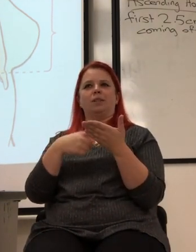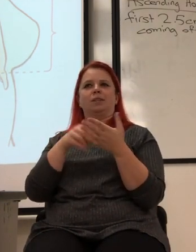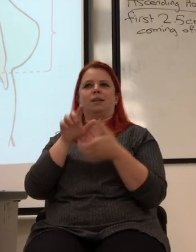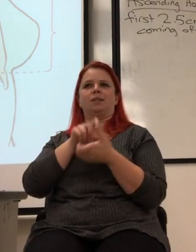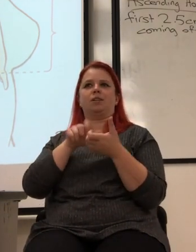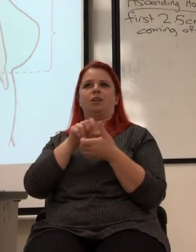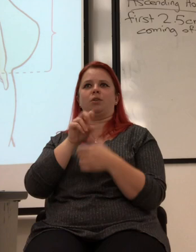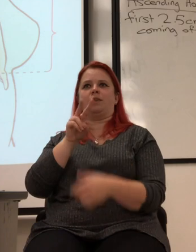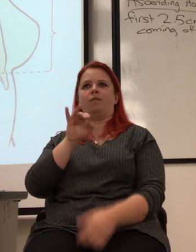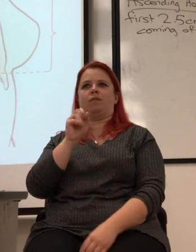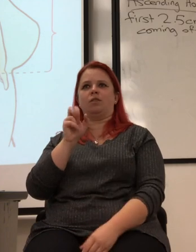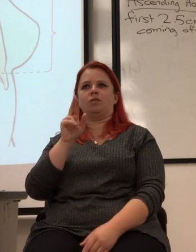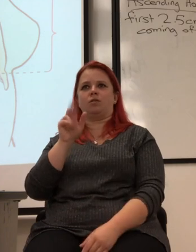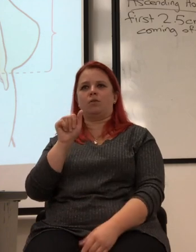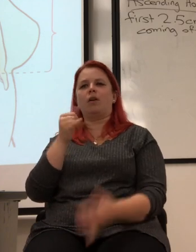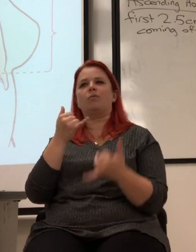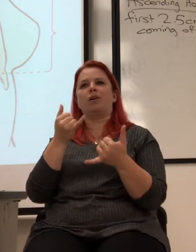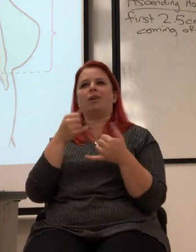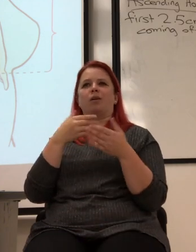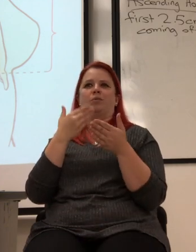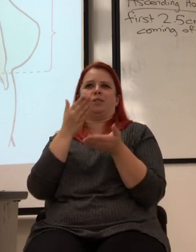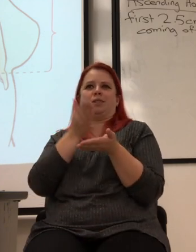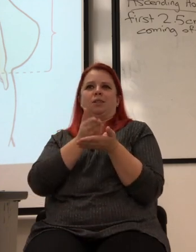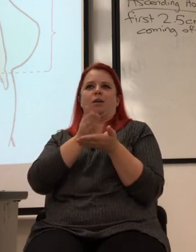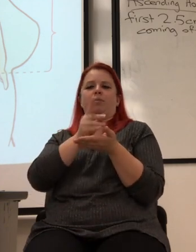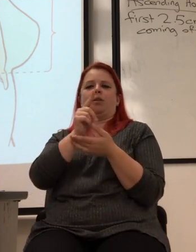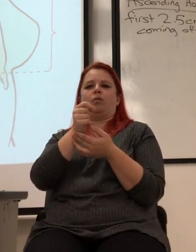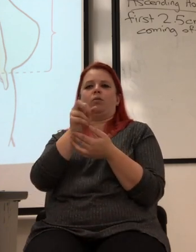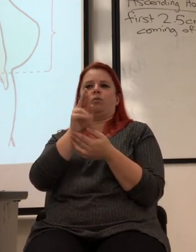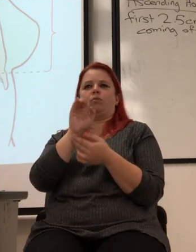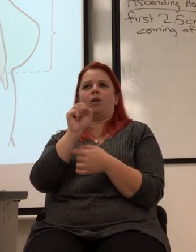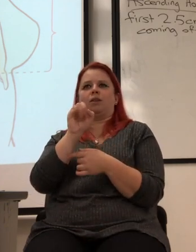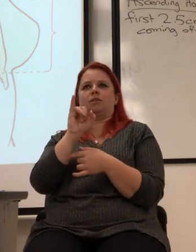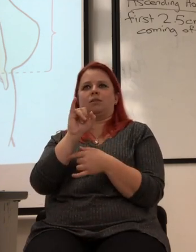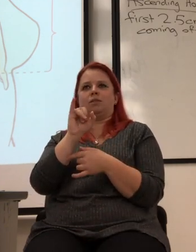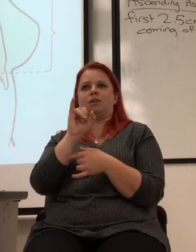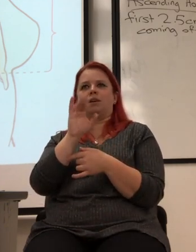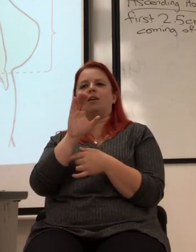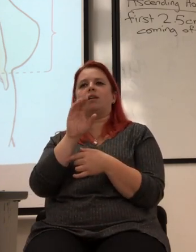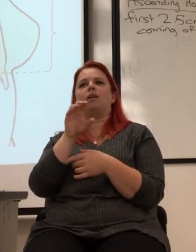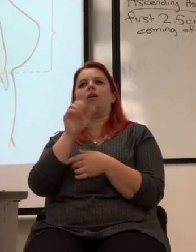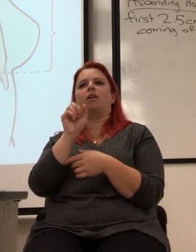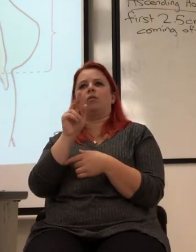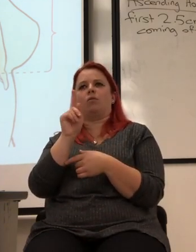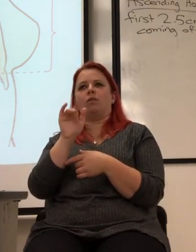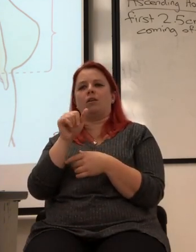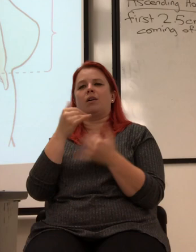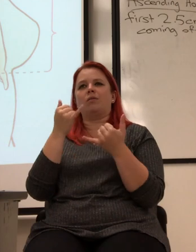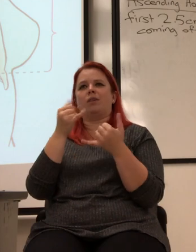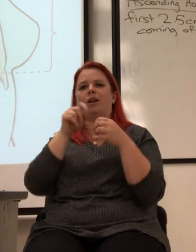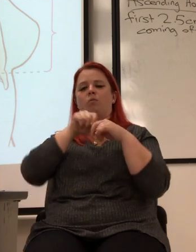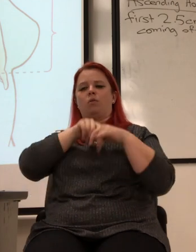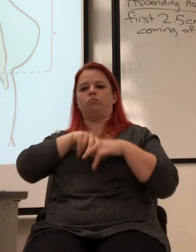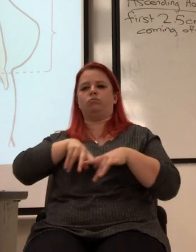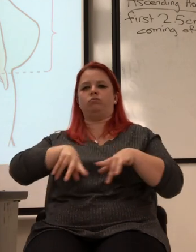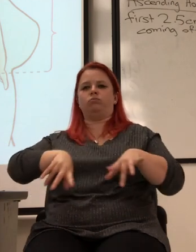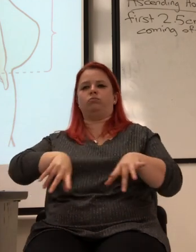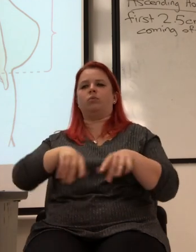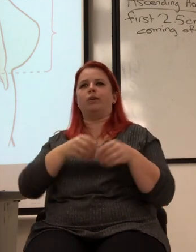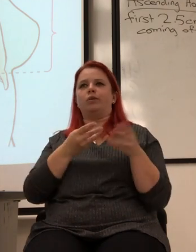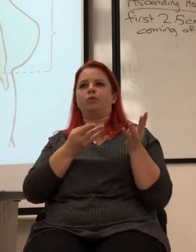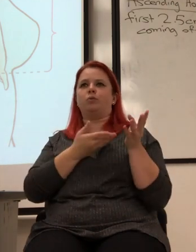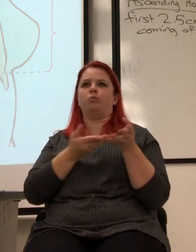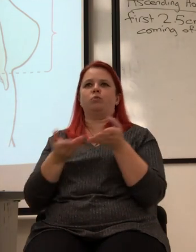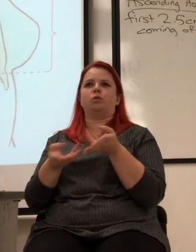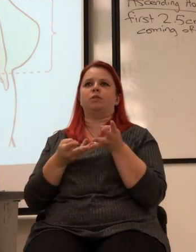thoracic aorta. Now, all along the way, it's giving off branches to supply blood to different things. And when you talk about